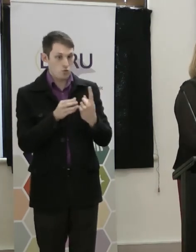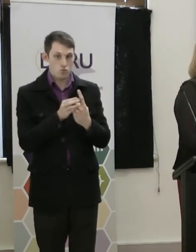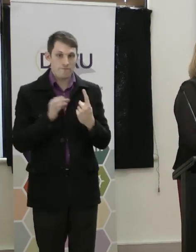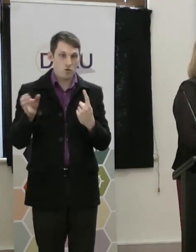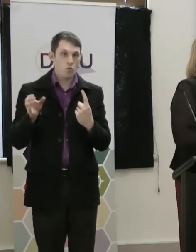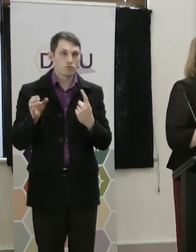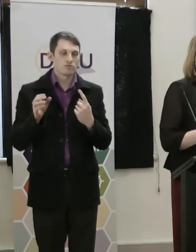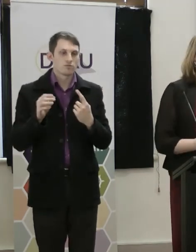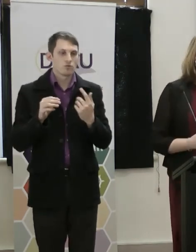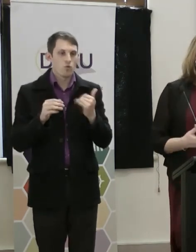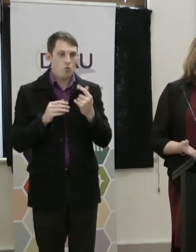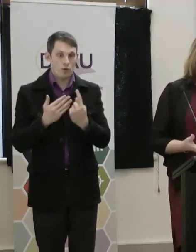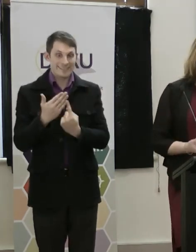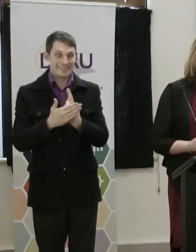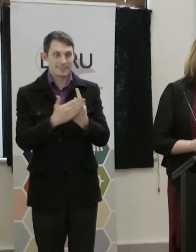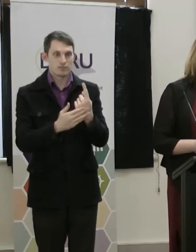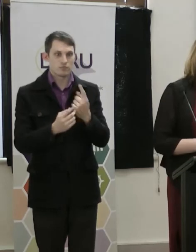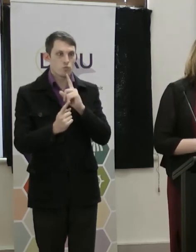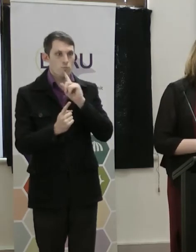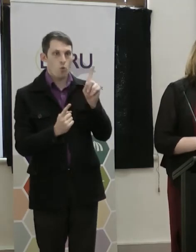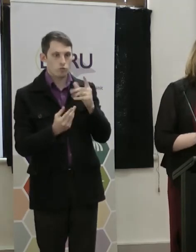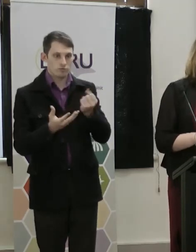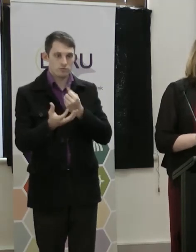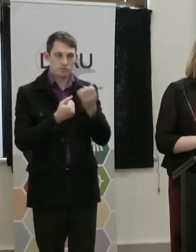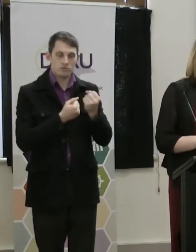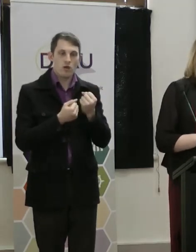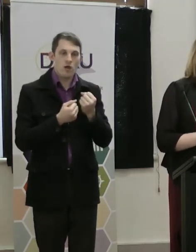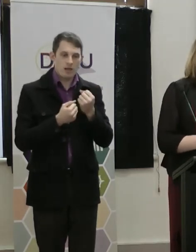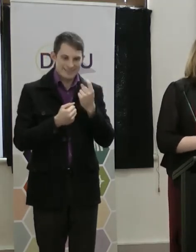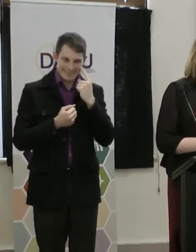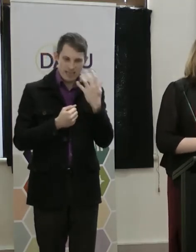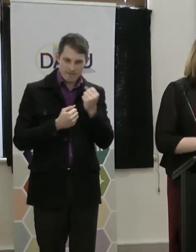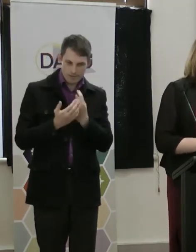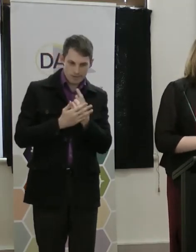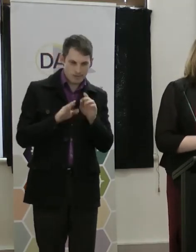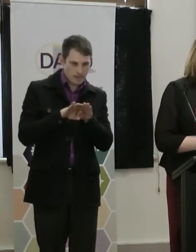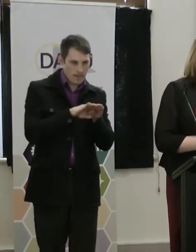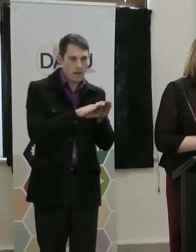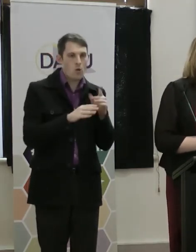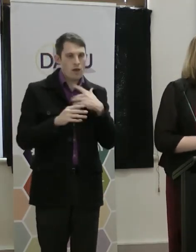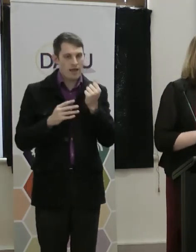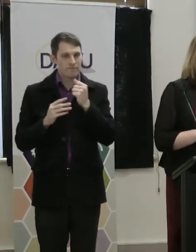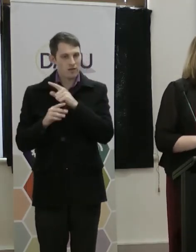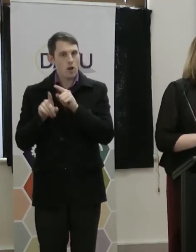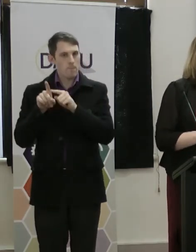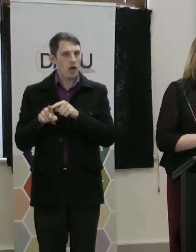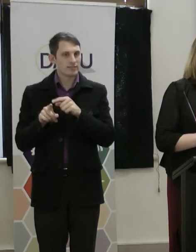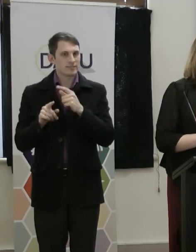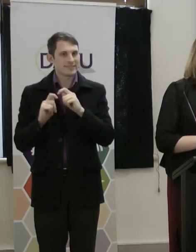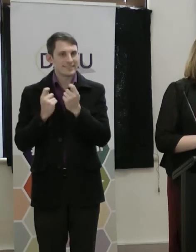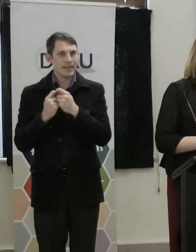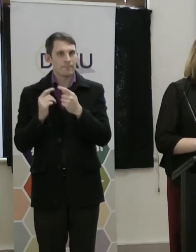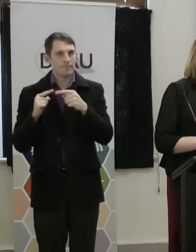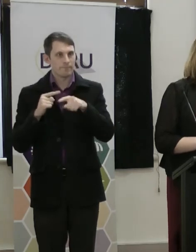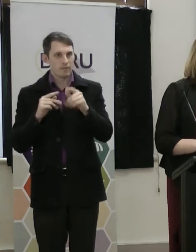incident space. They will go out and proactively work with providers one-on-one and do some educative work in that space. So we're really at the moment